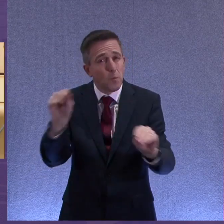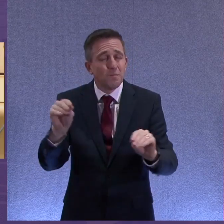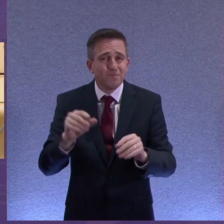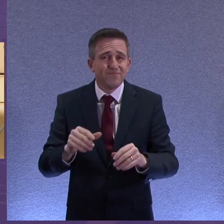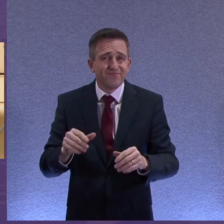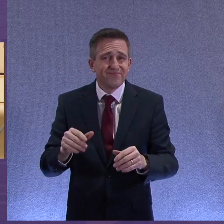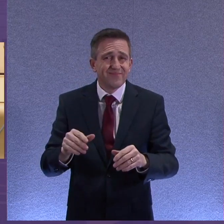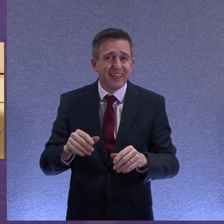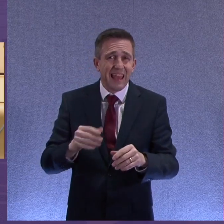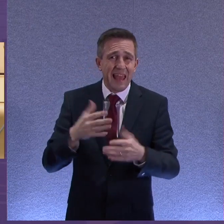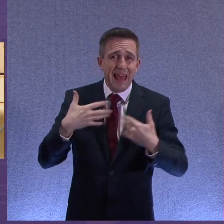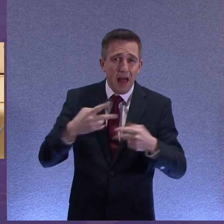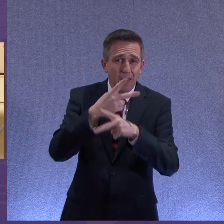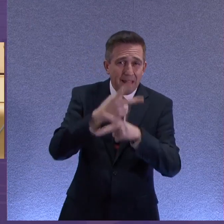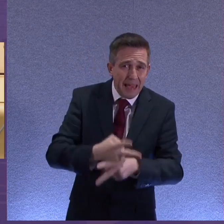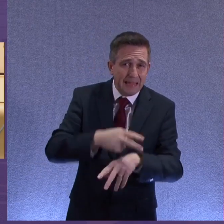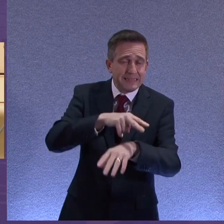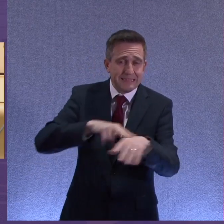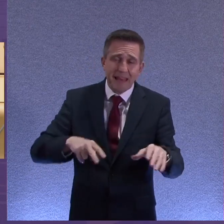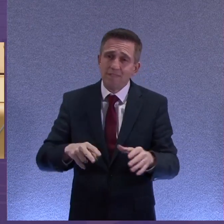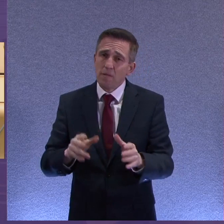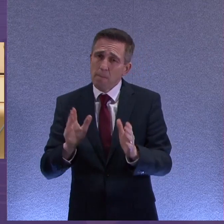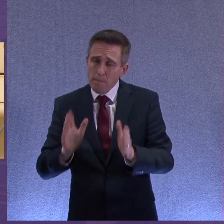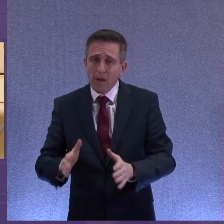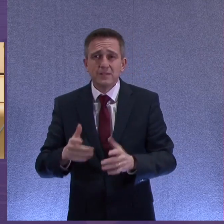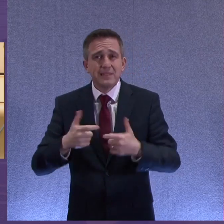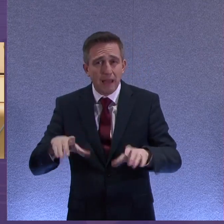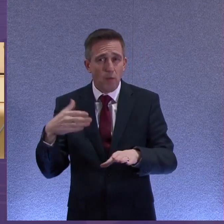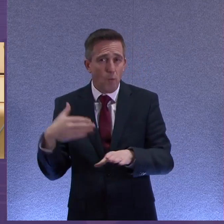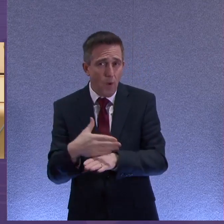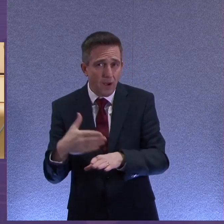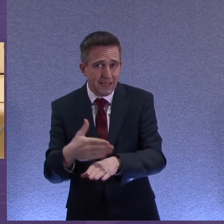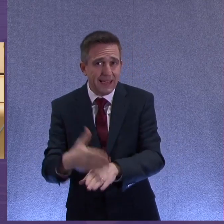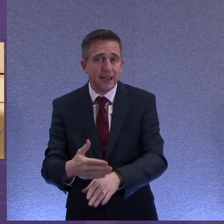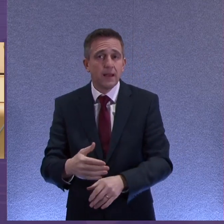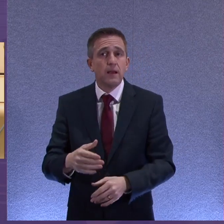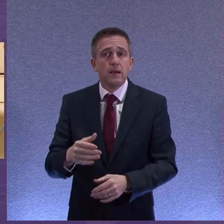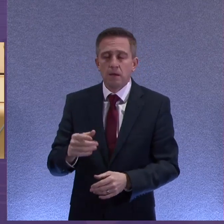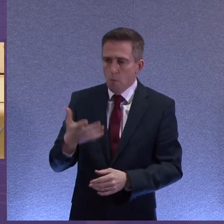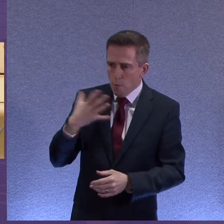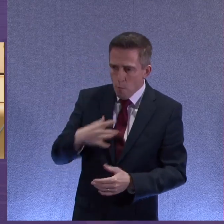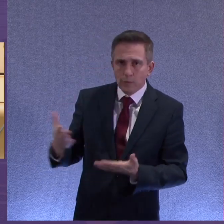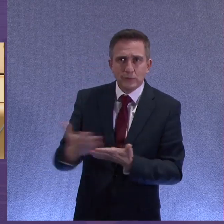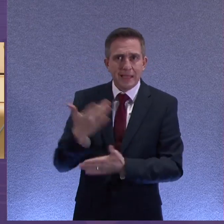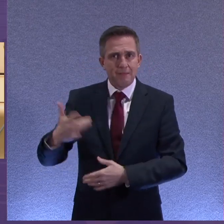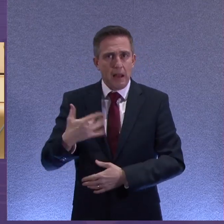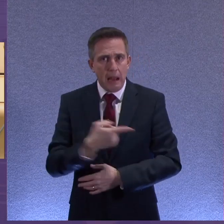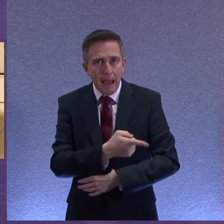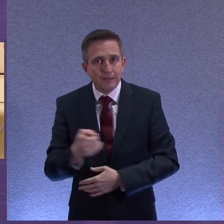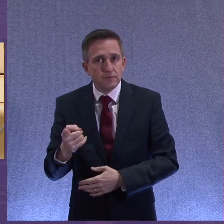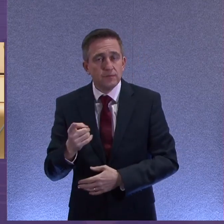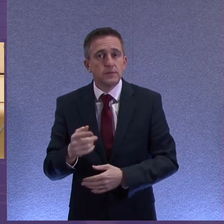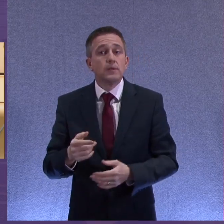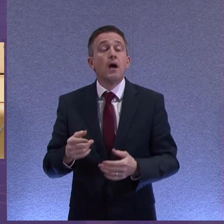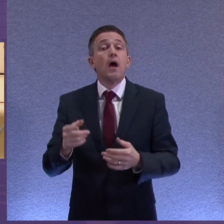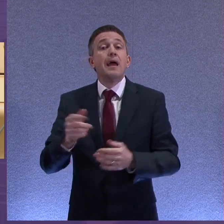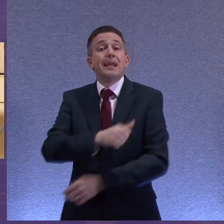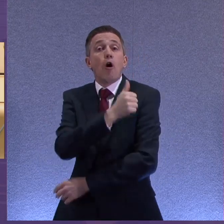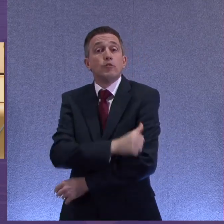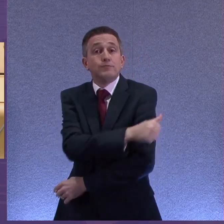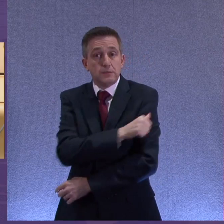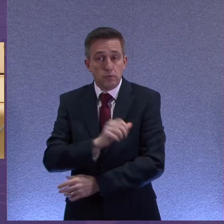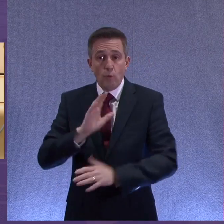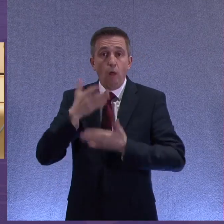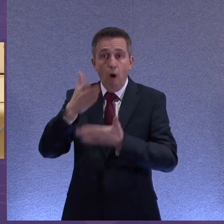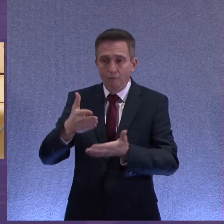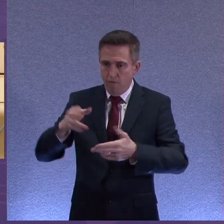and care staff can remain at work. To help save lives, we must continue to prioritise testing in hospitals. All the